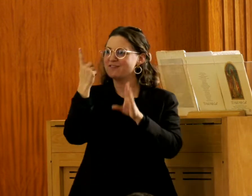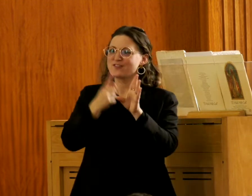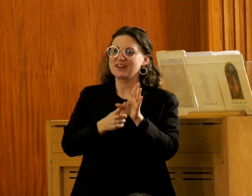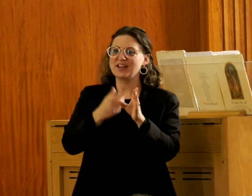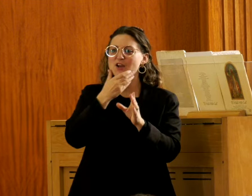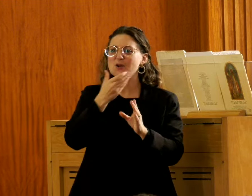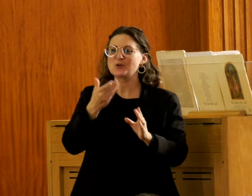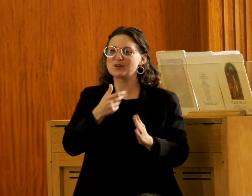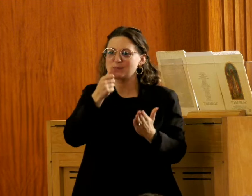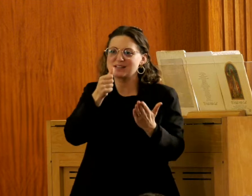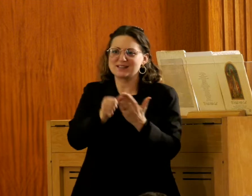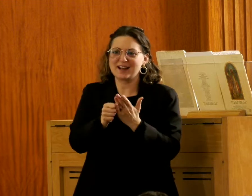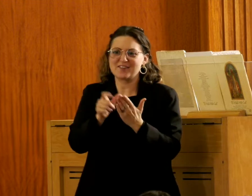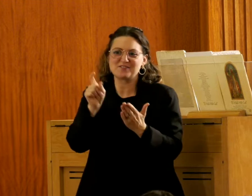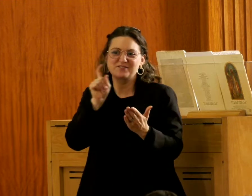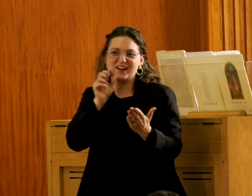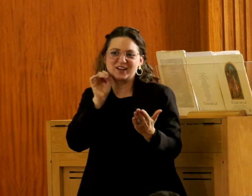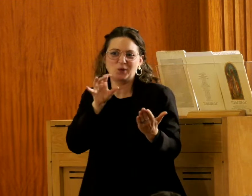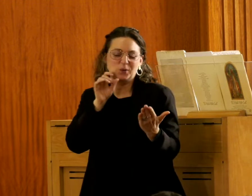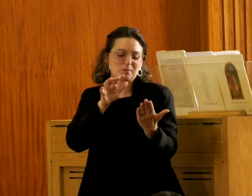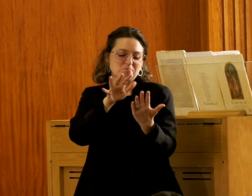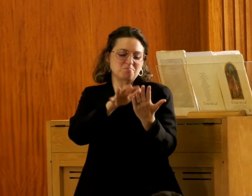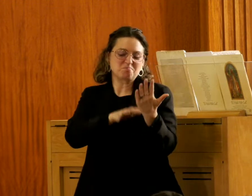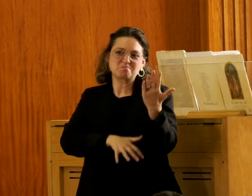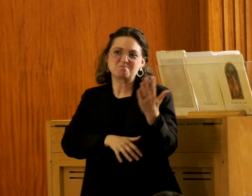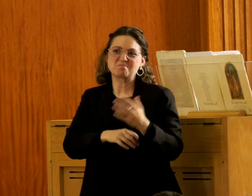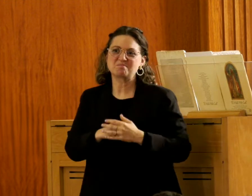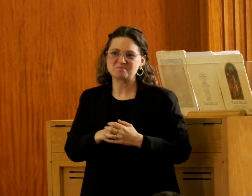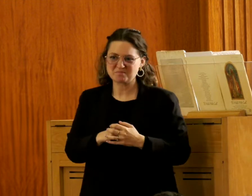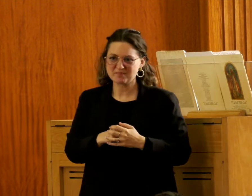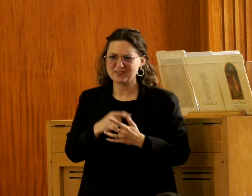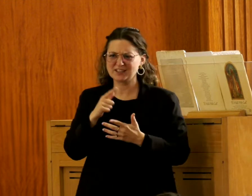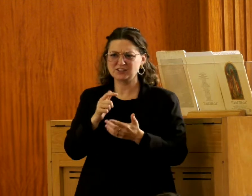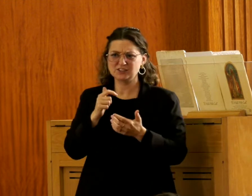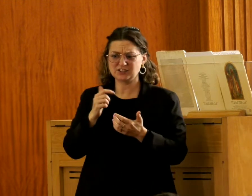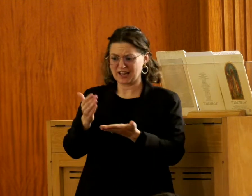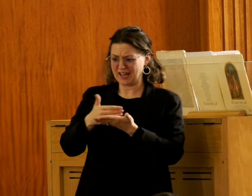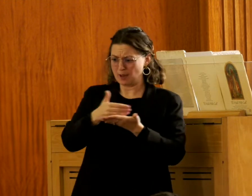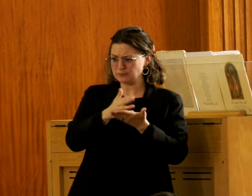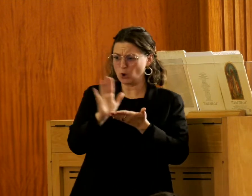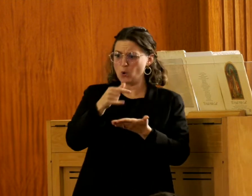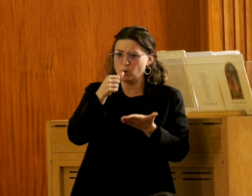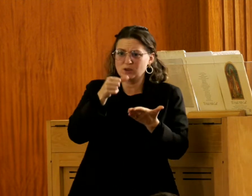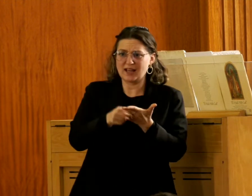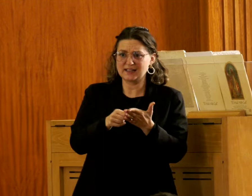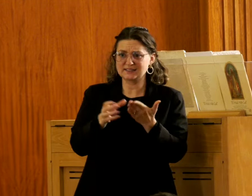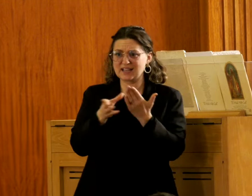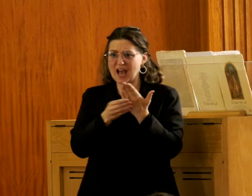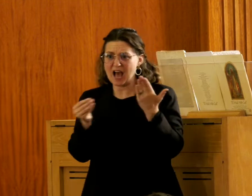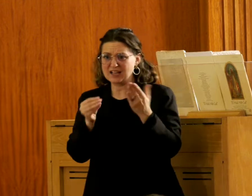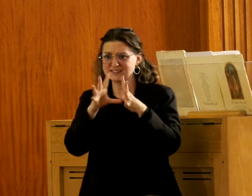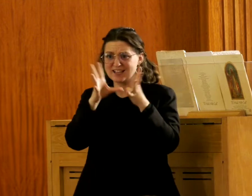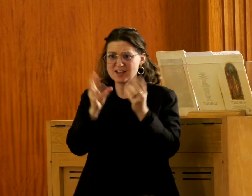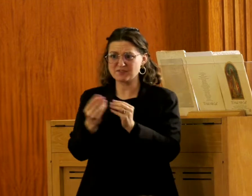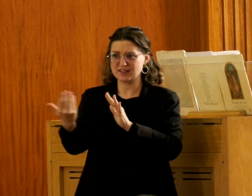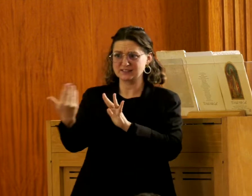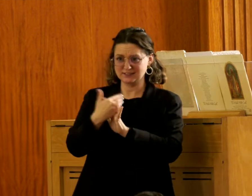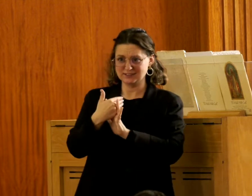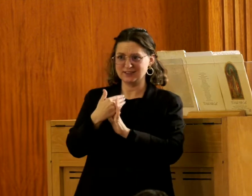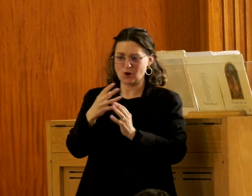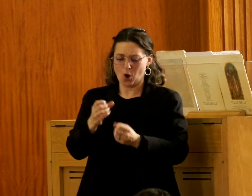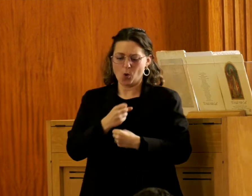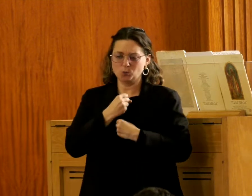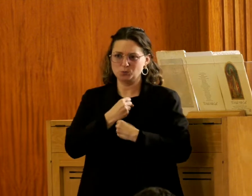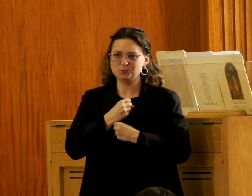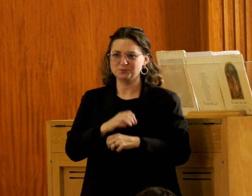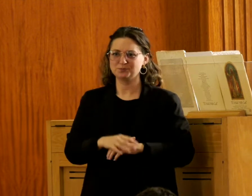always highly entertaining. She treasured the letters and cards received from friends and family and held on to them. Across